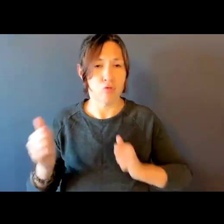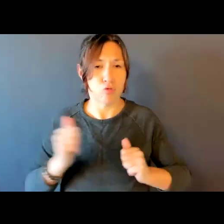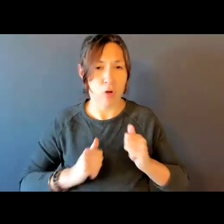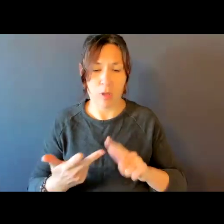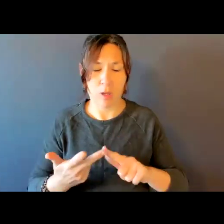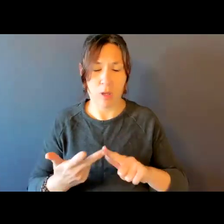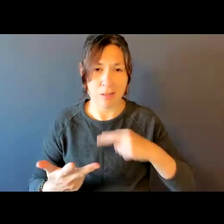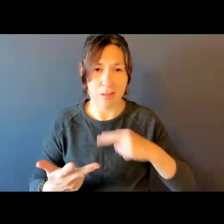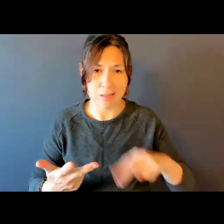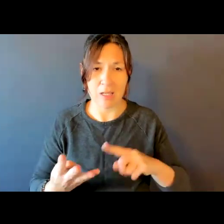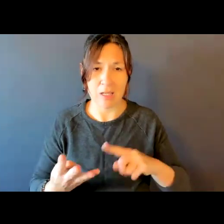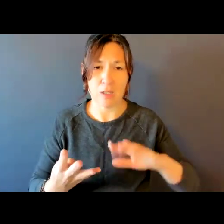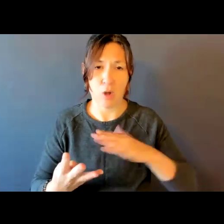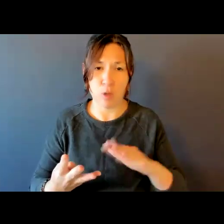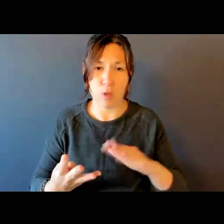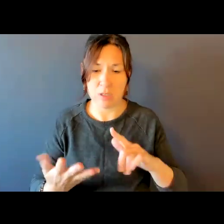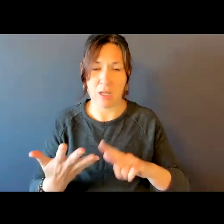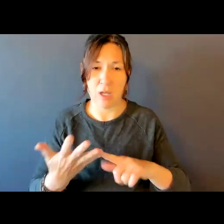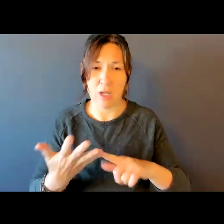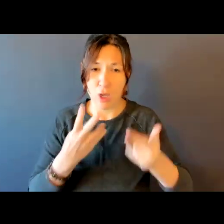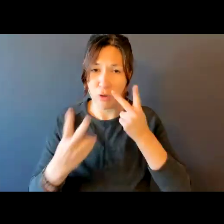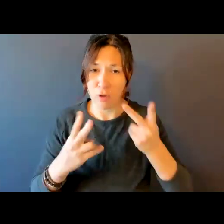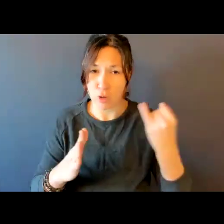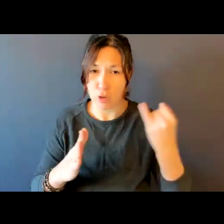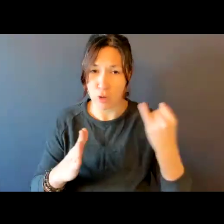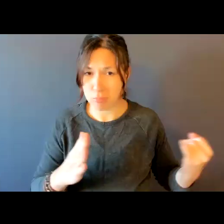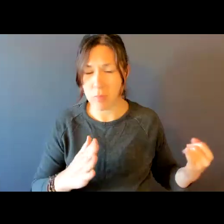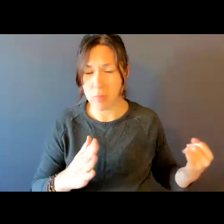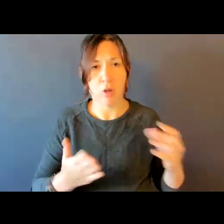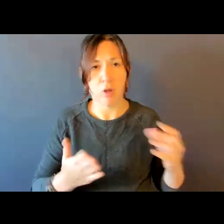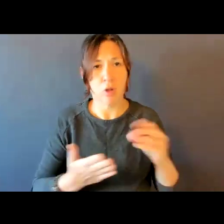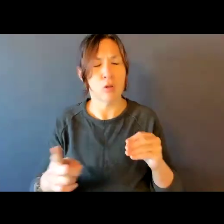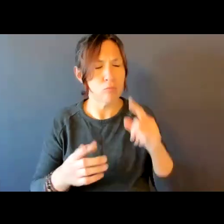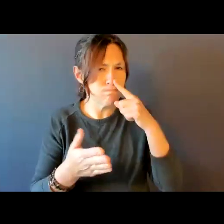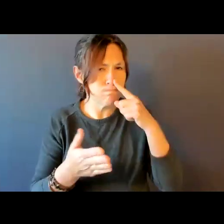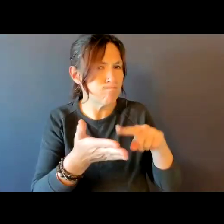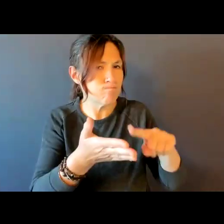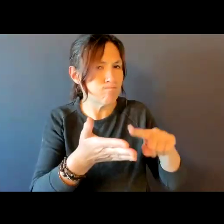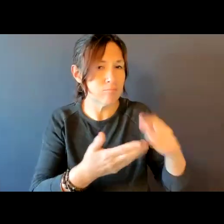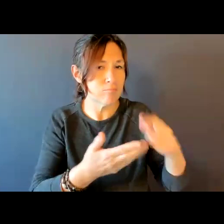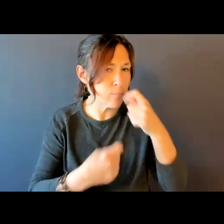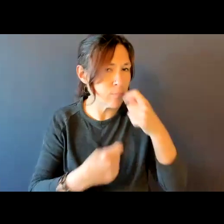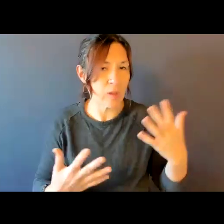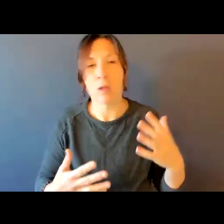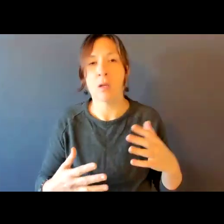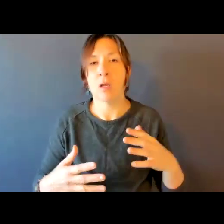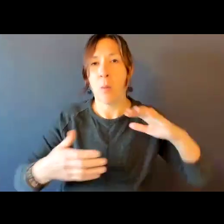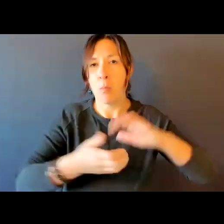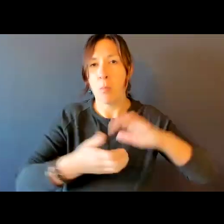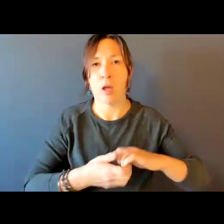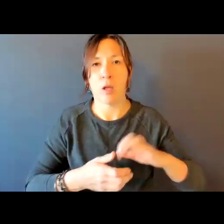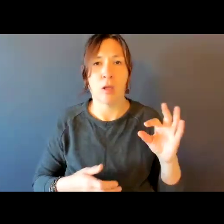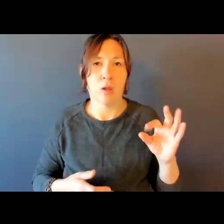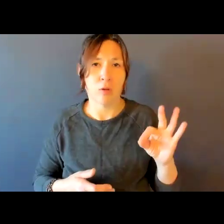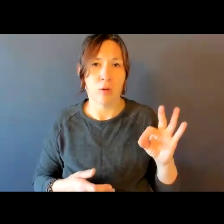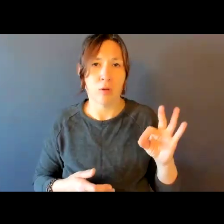visual arts, allowing students to explore their interests and talents. And we've partnered with Flourish Agenda through the